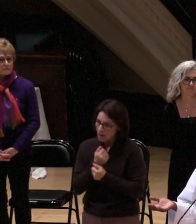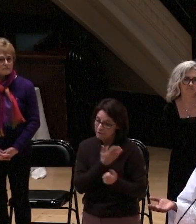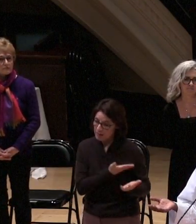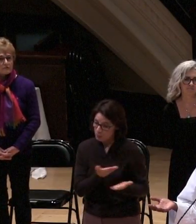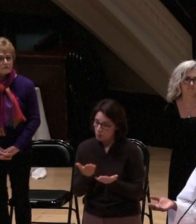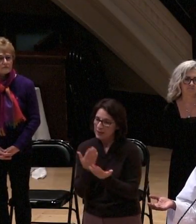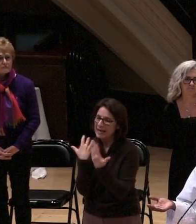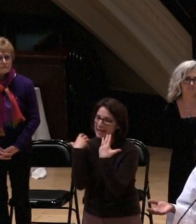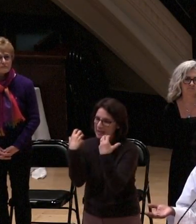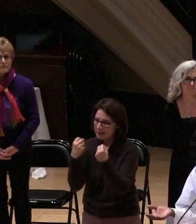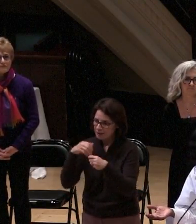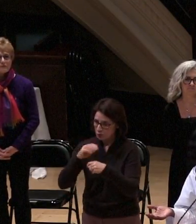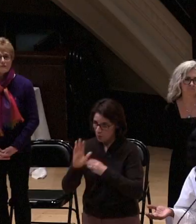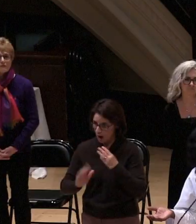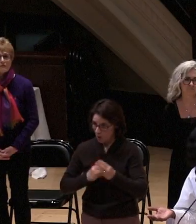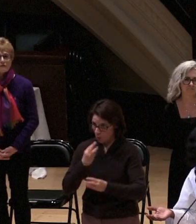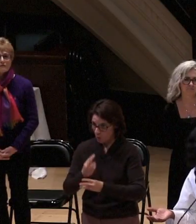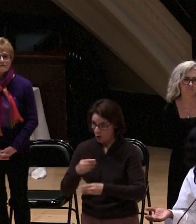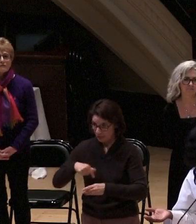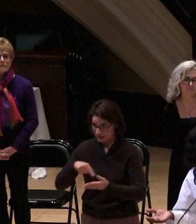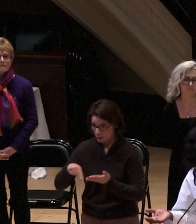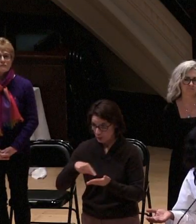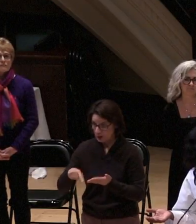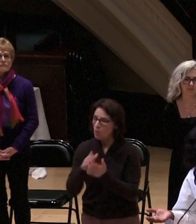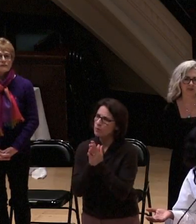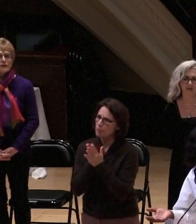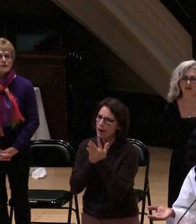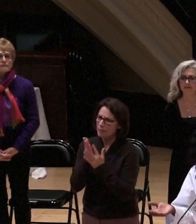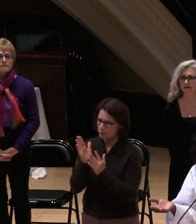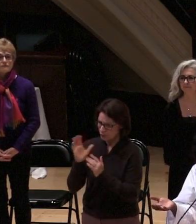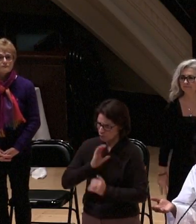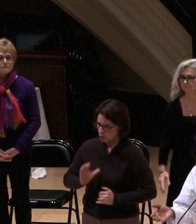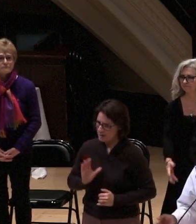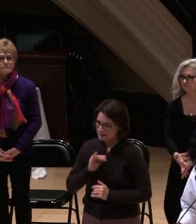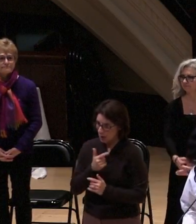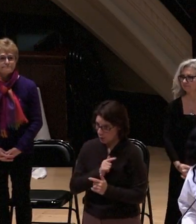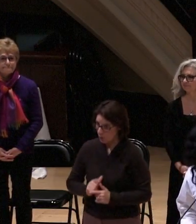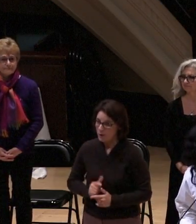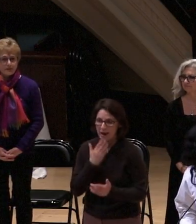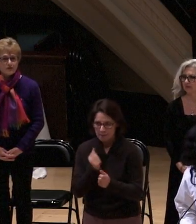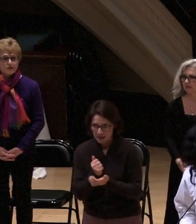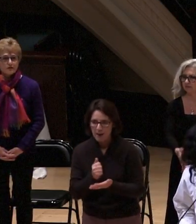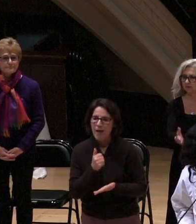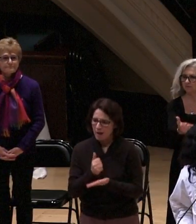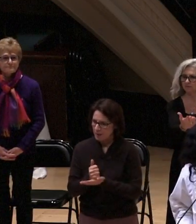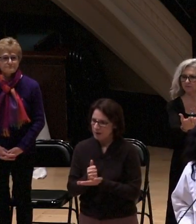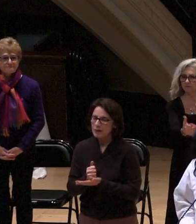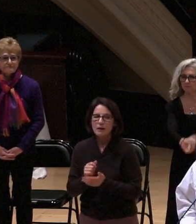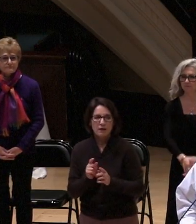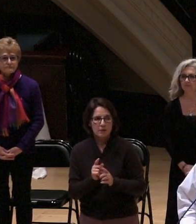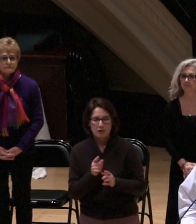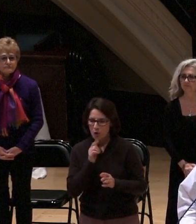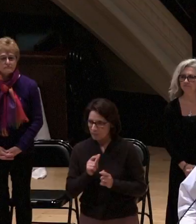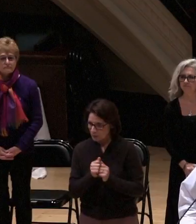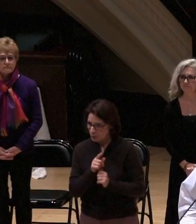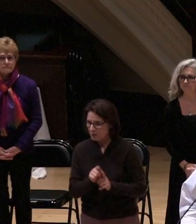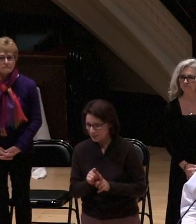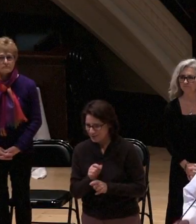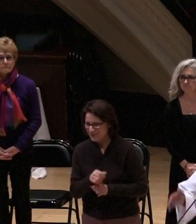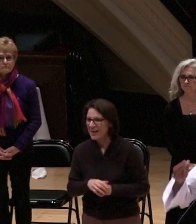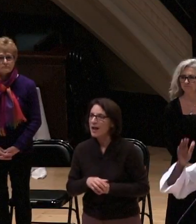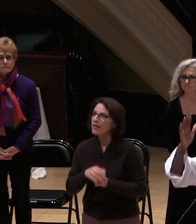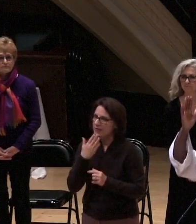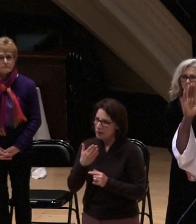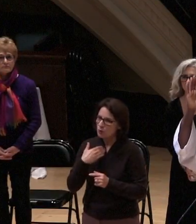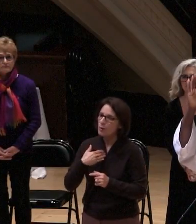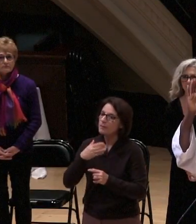this week. We pray through Christ our Lord. Amen. The Lord be with you. And also with you. Thank you. May our God bless